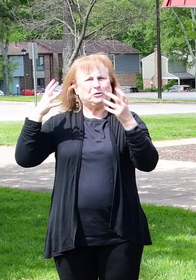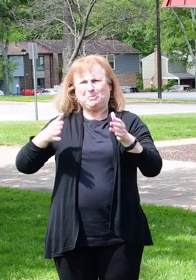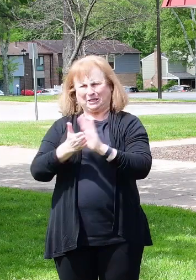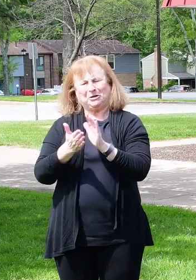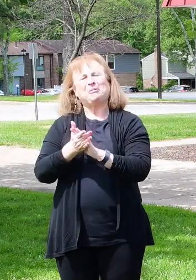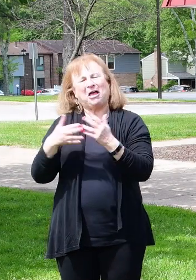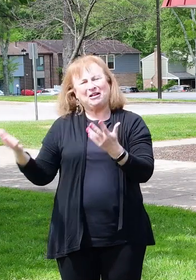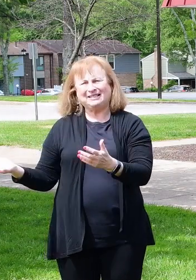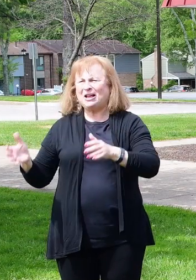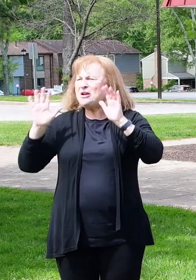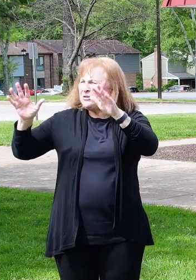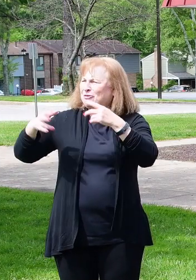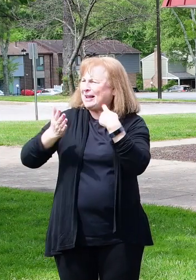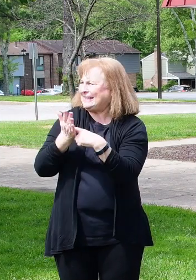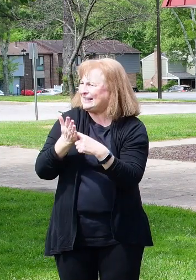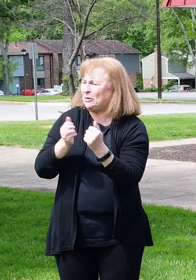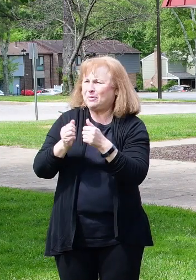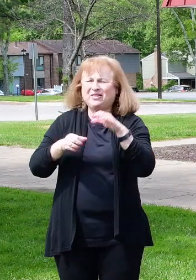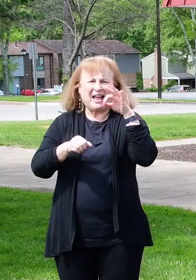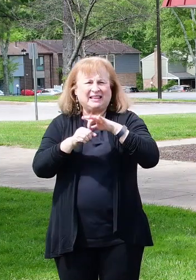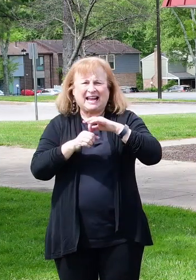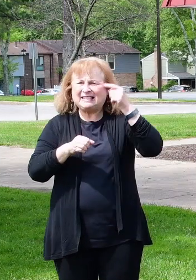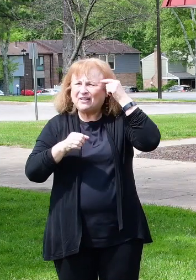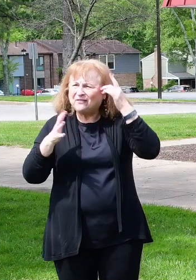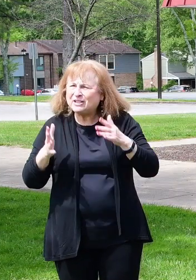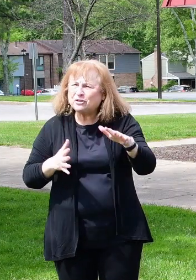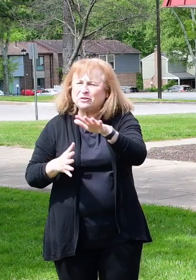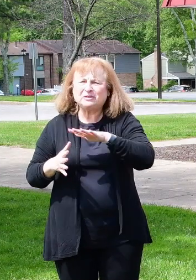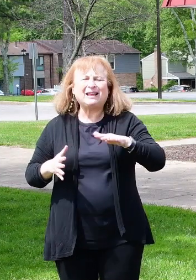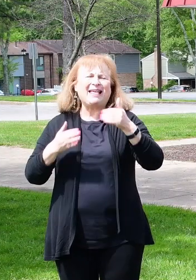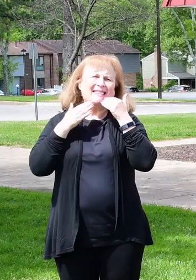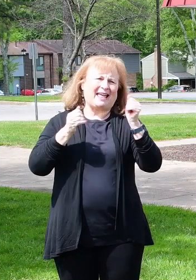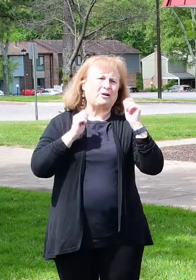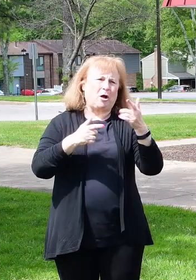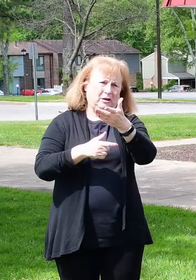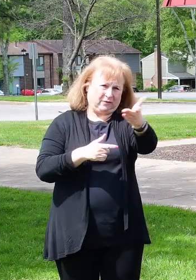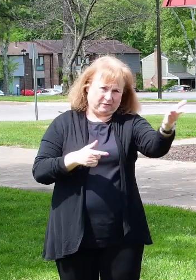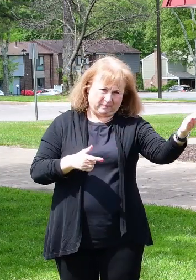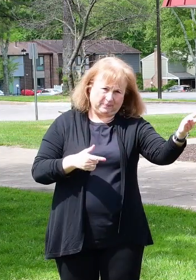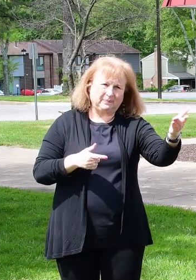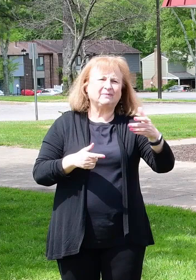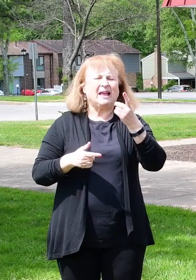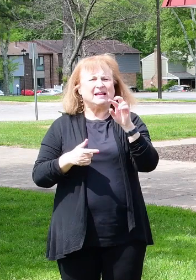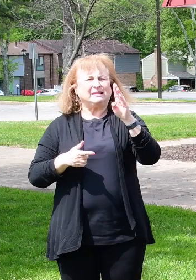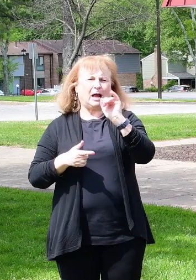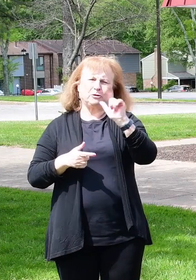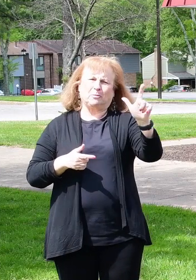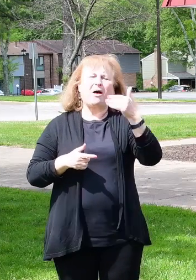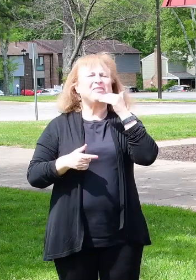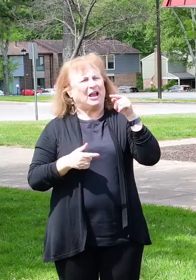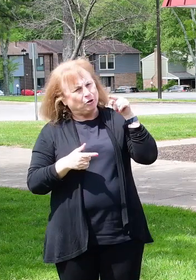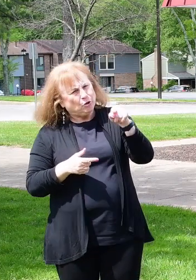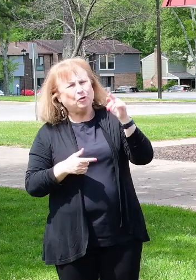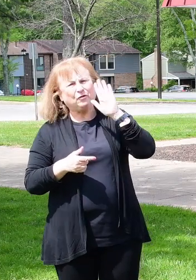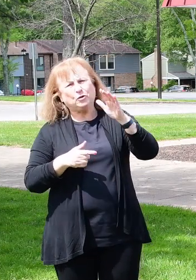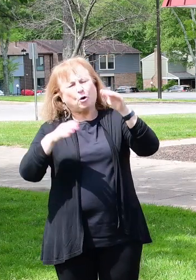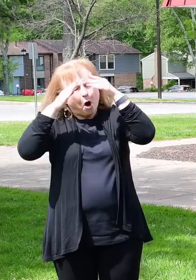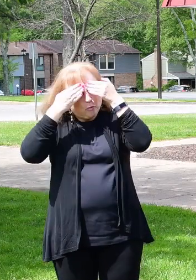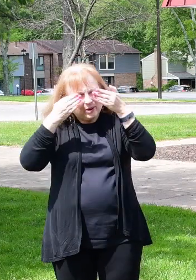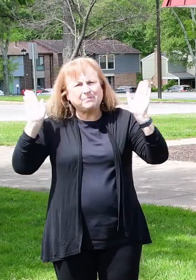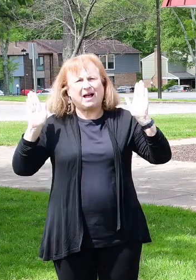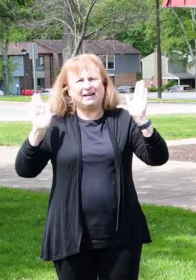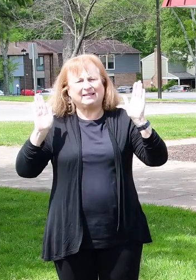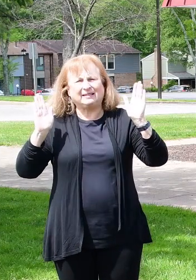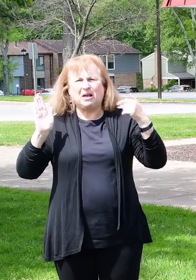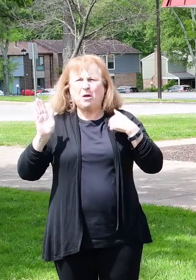that. There's been great discussion with our elected officials around this, and I thank all of them. And Dr. Ball, thank you for your